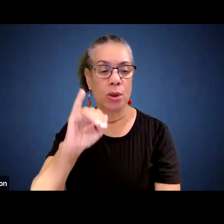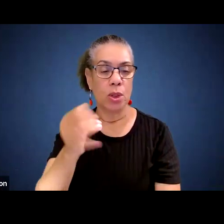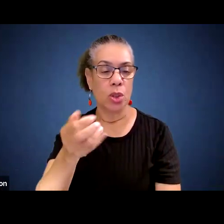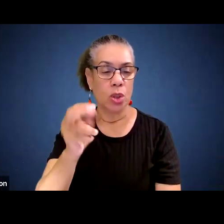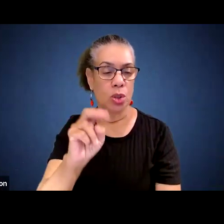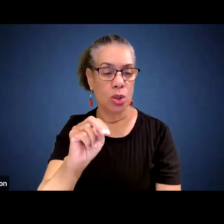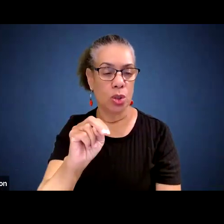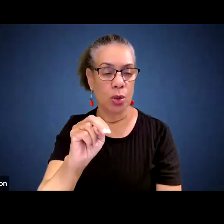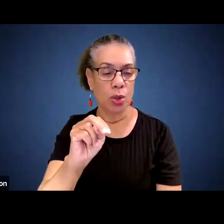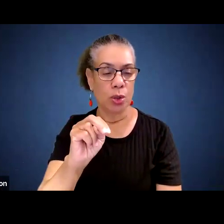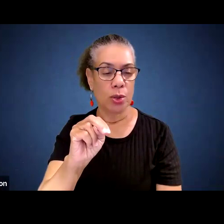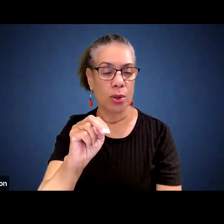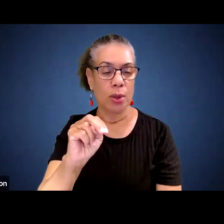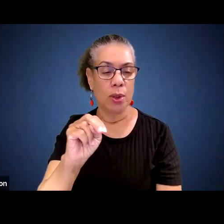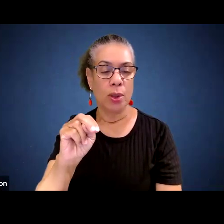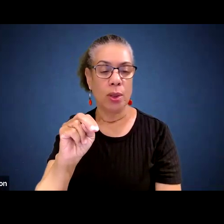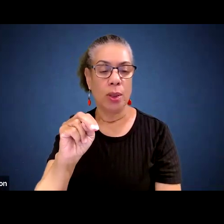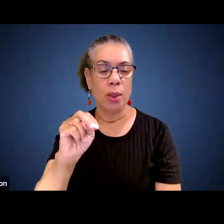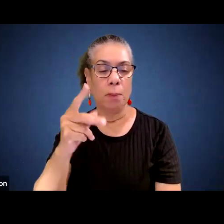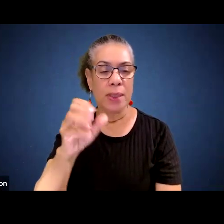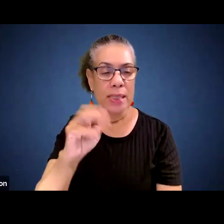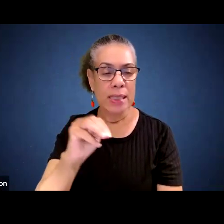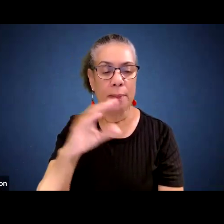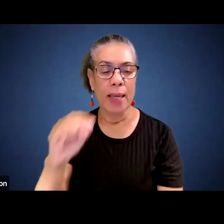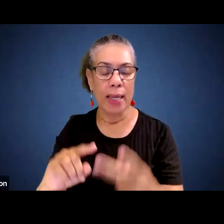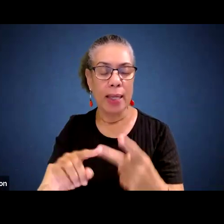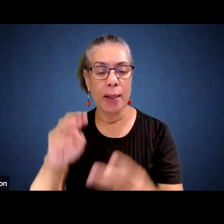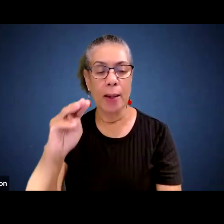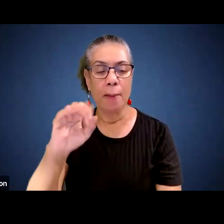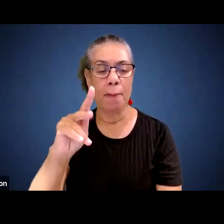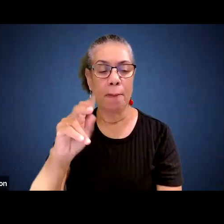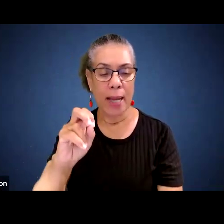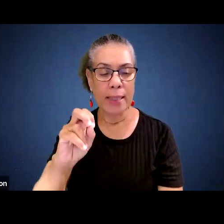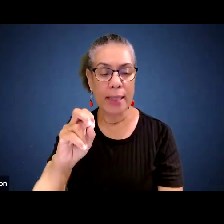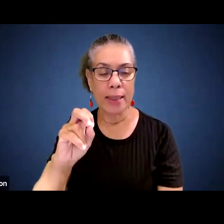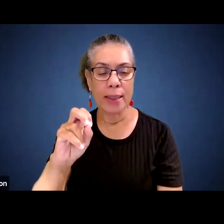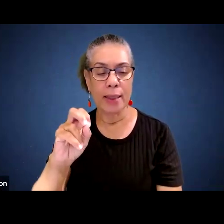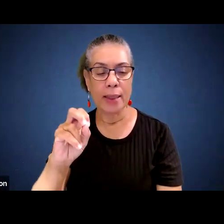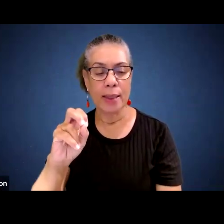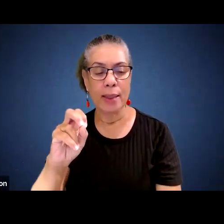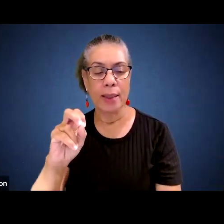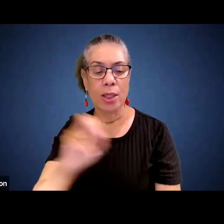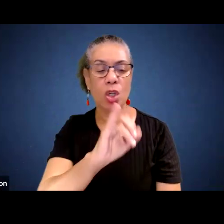Mike Heischman, Cheryl Beckman, and Jenny Jacobs. Jean-Louis Hatim.